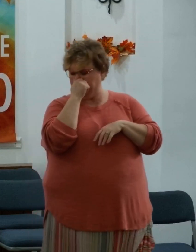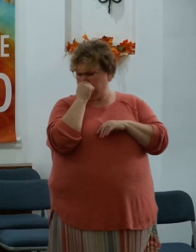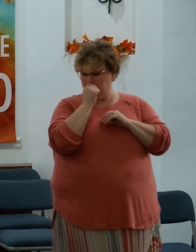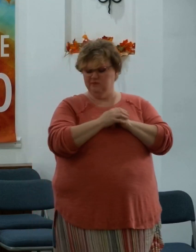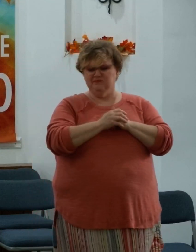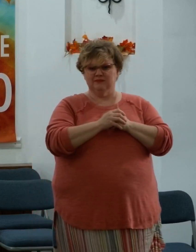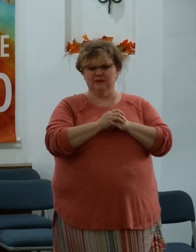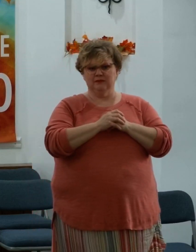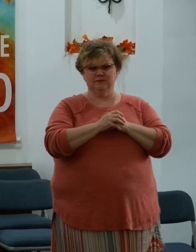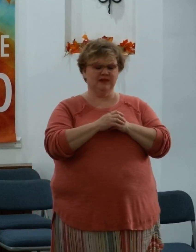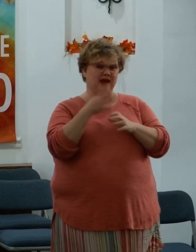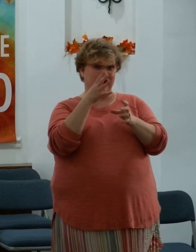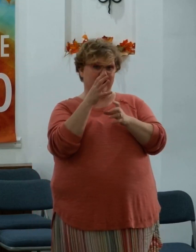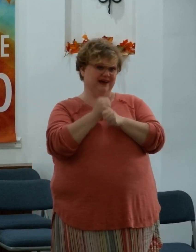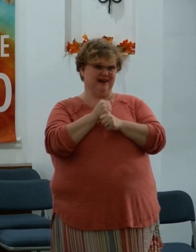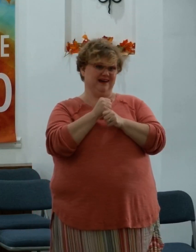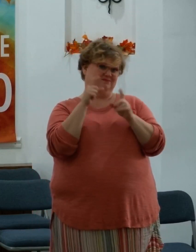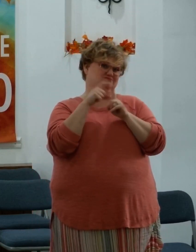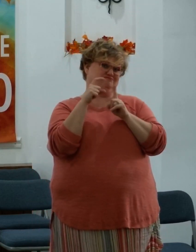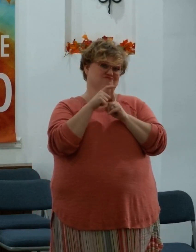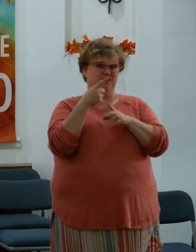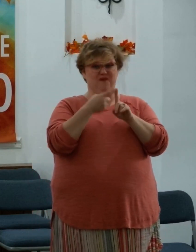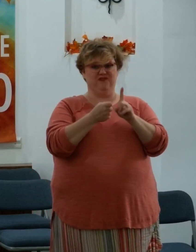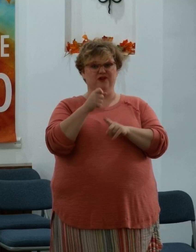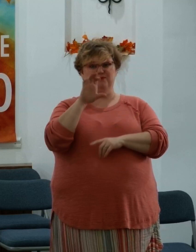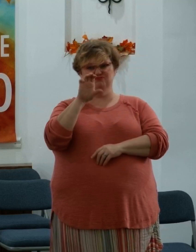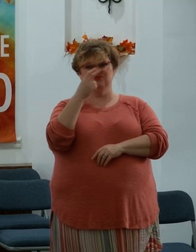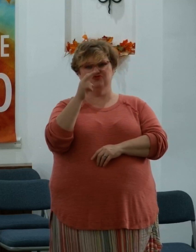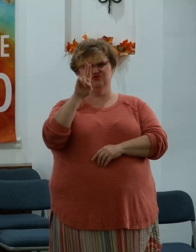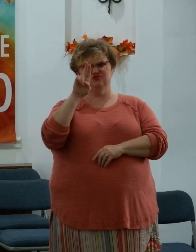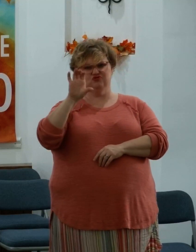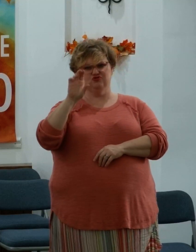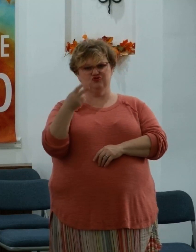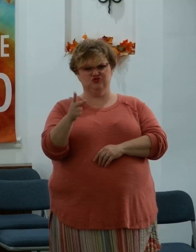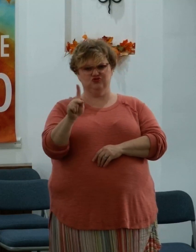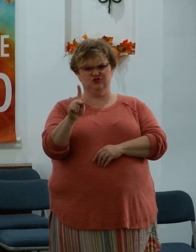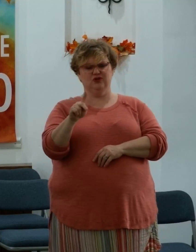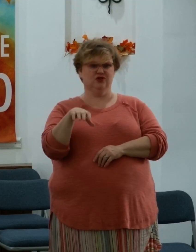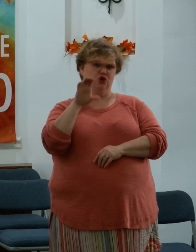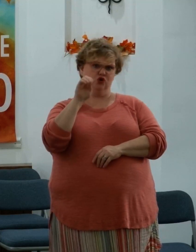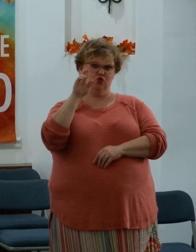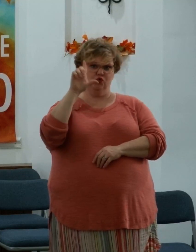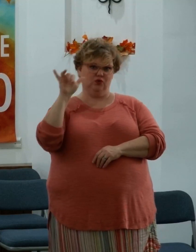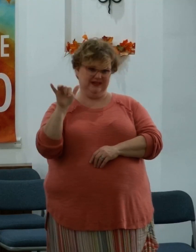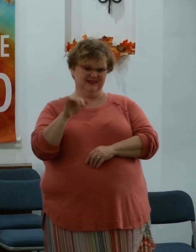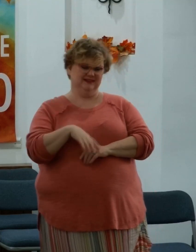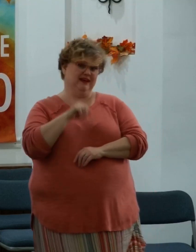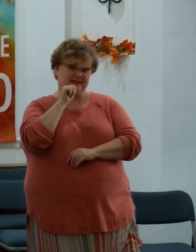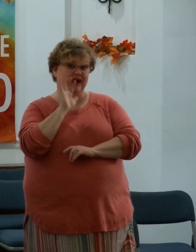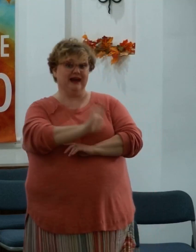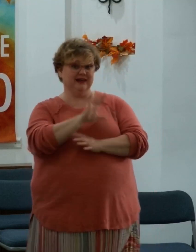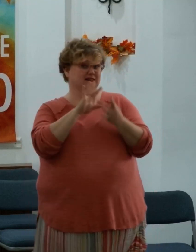term from my buddy Chuck Poole and the idea for this sermon from him. I'm not preaching his sermon, I'm preaching mine, but I got the idea from him. As a